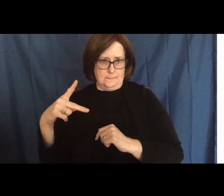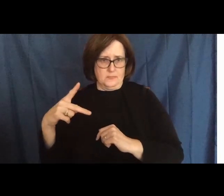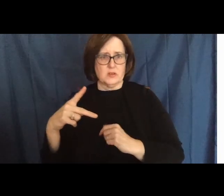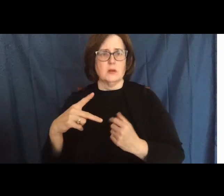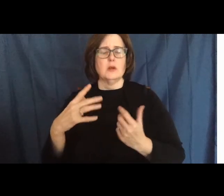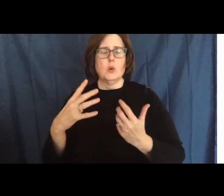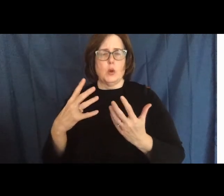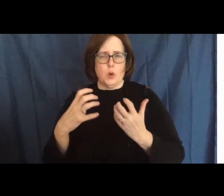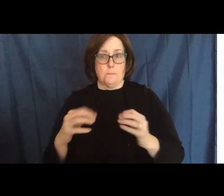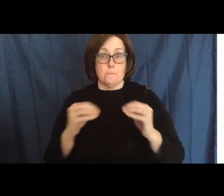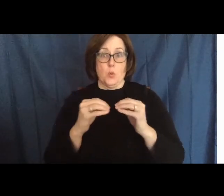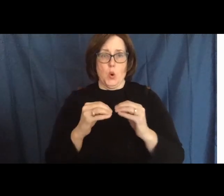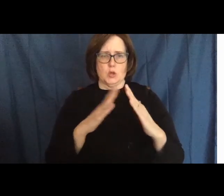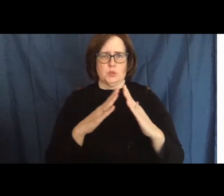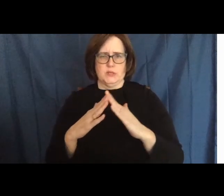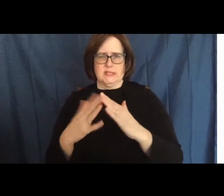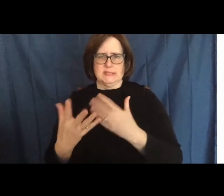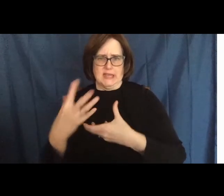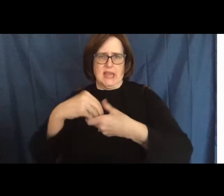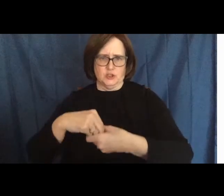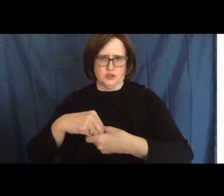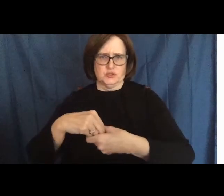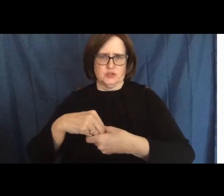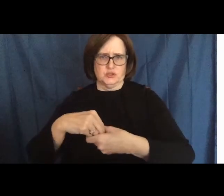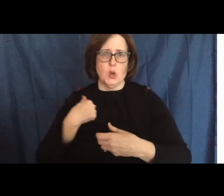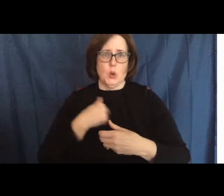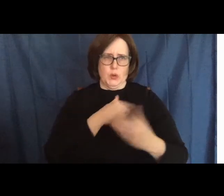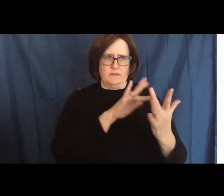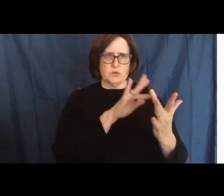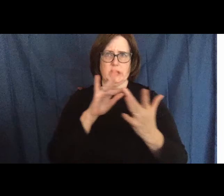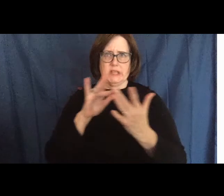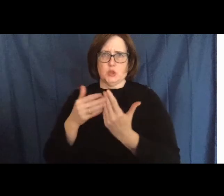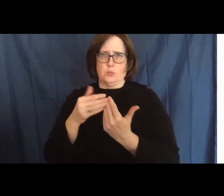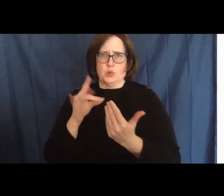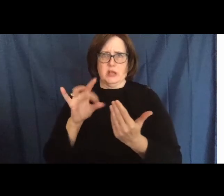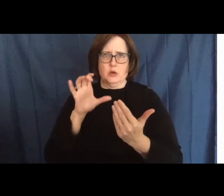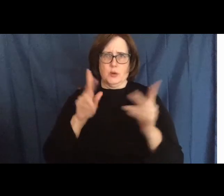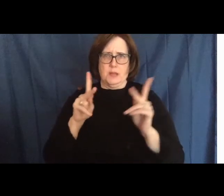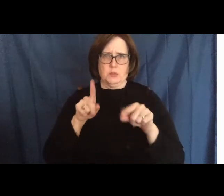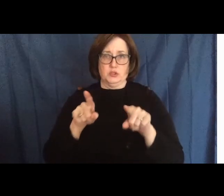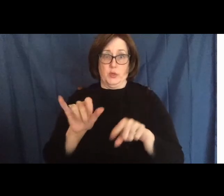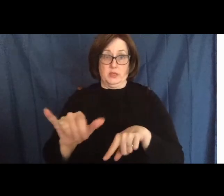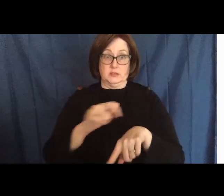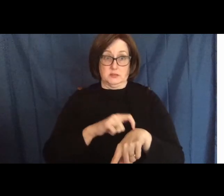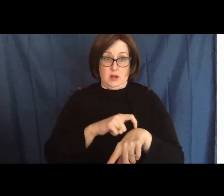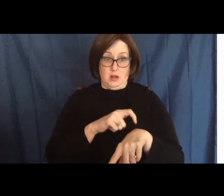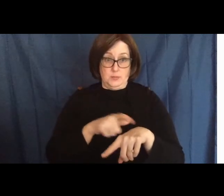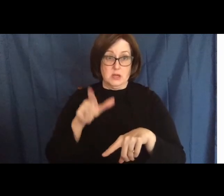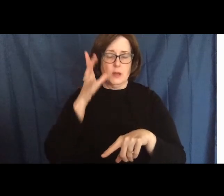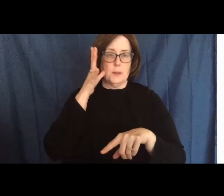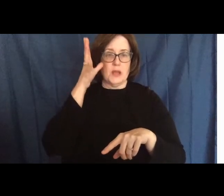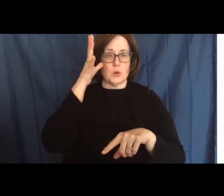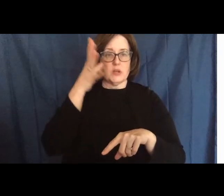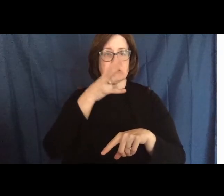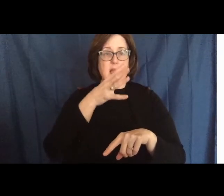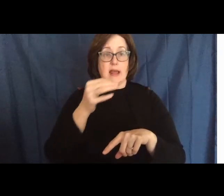more communities, we try to we reach nearly 800 people during this time with the parents and the communities that we